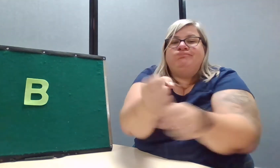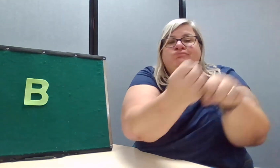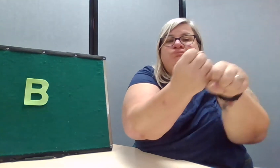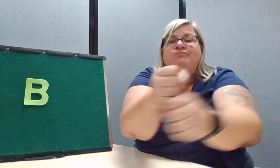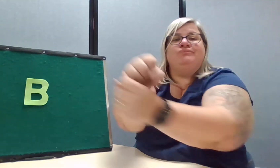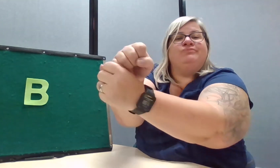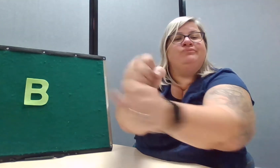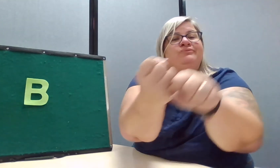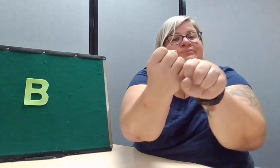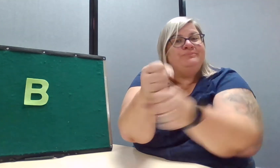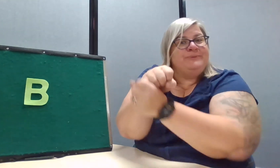floor. Broom.